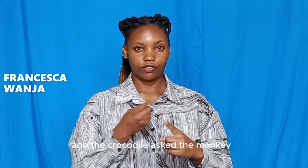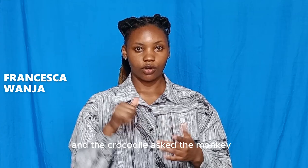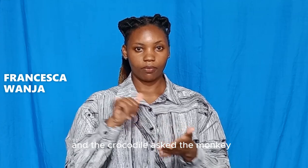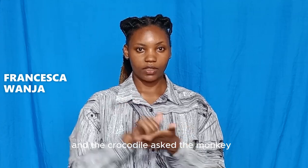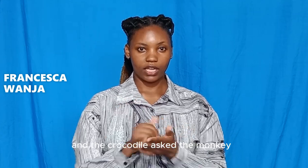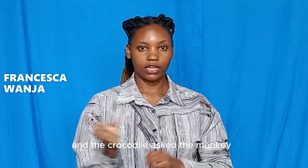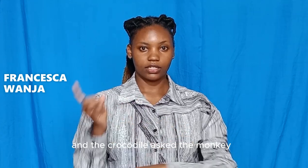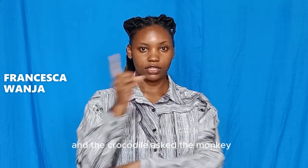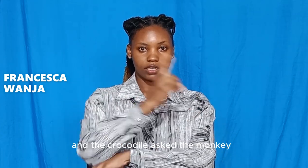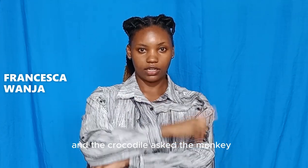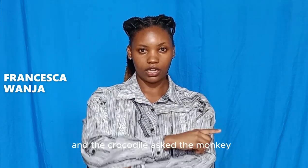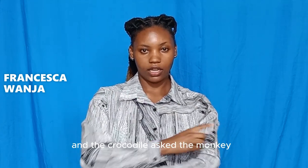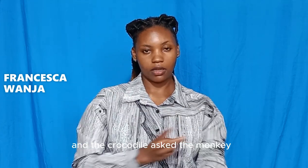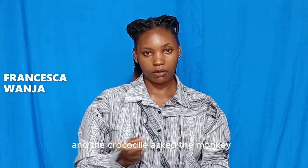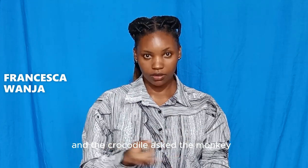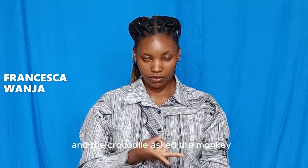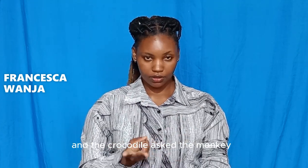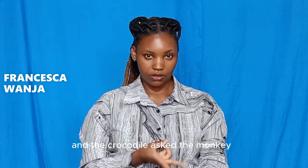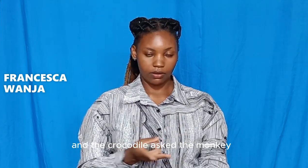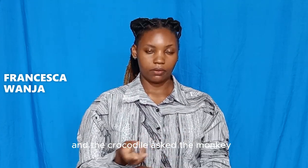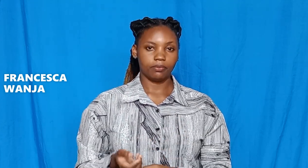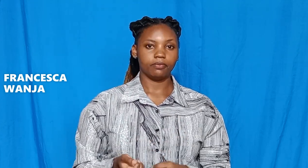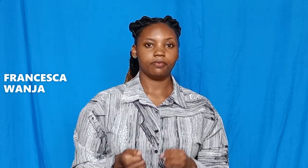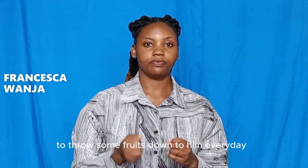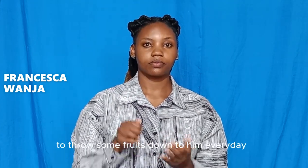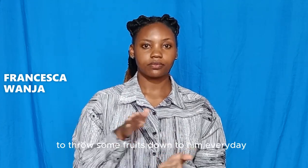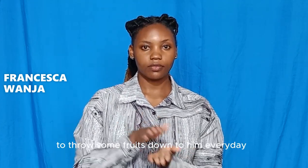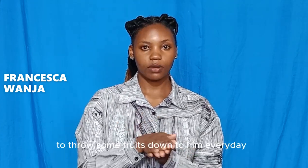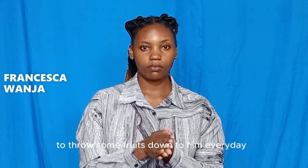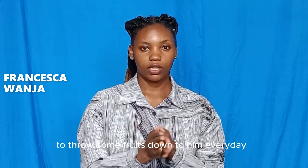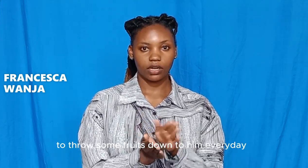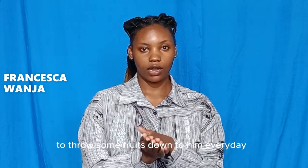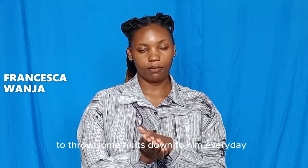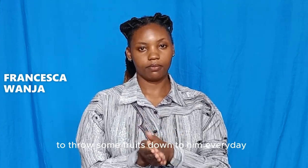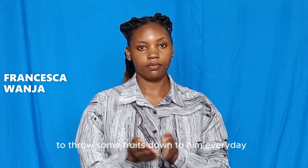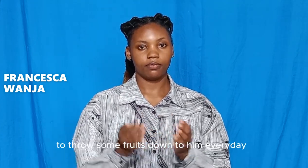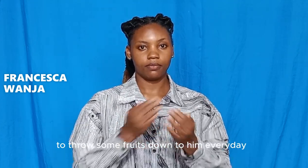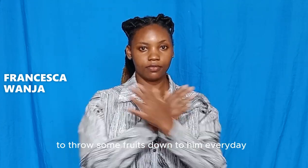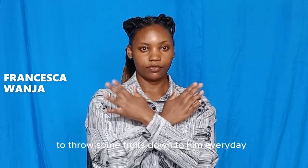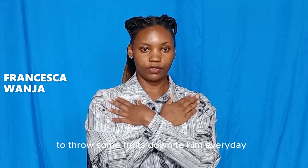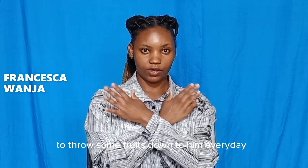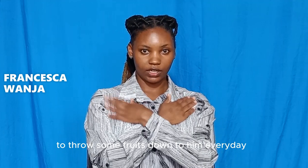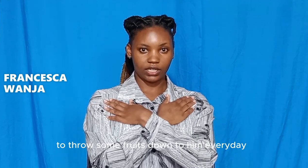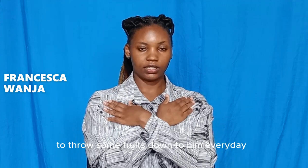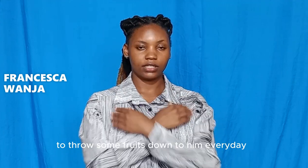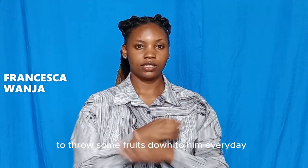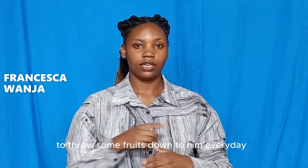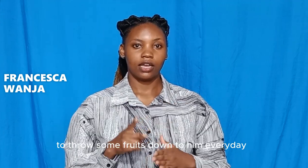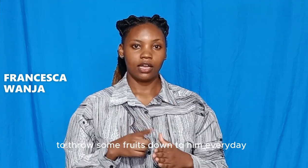crocodile asked the monkey to throw some fruit down to him every day.